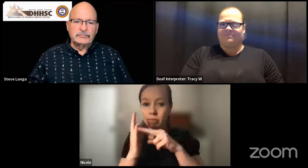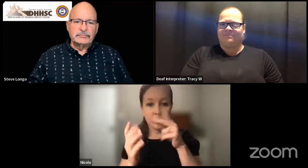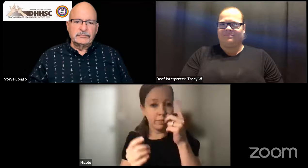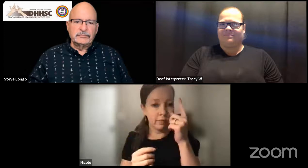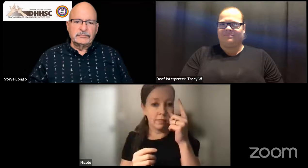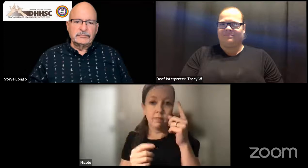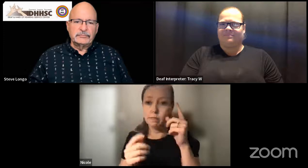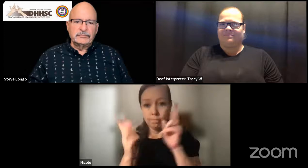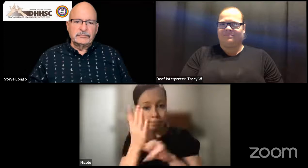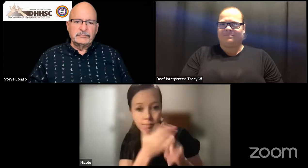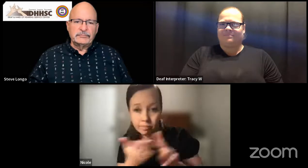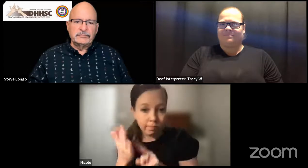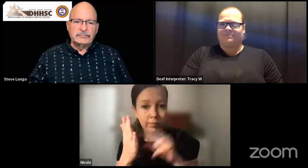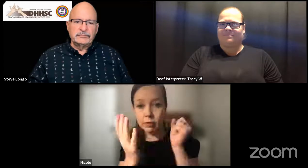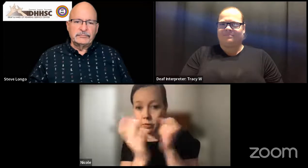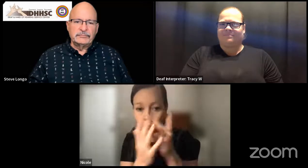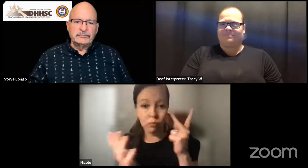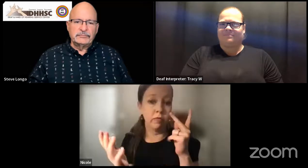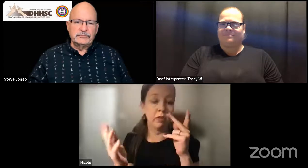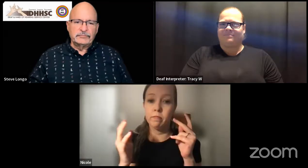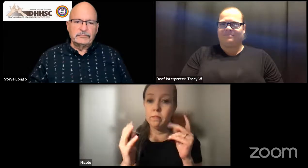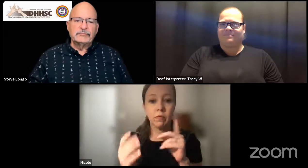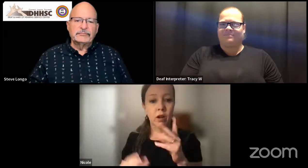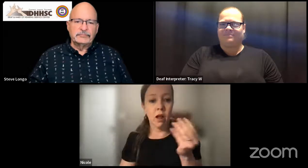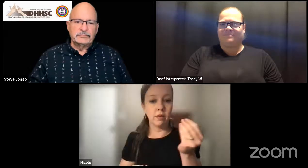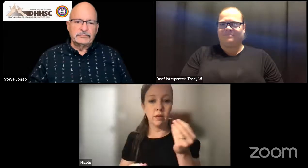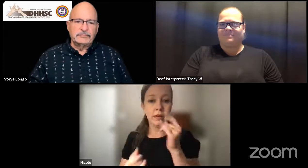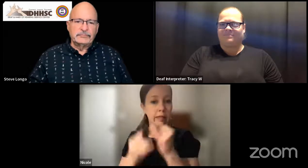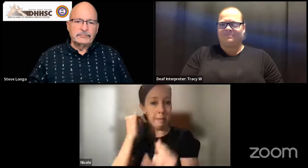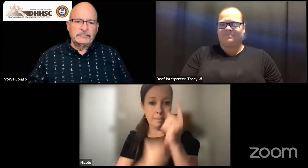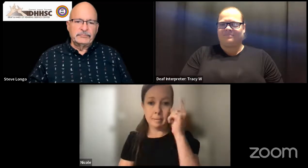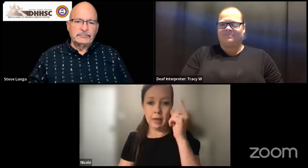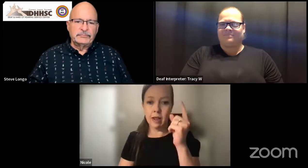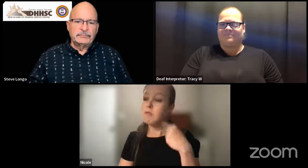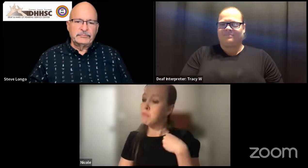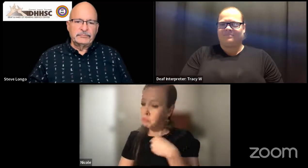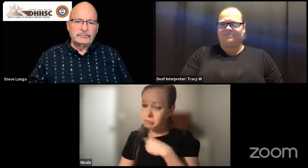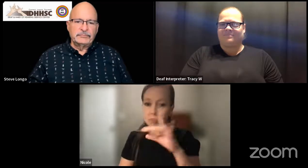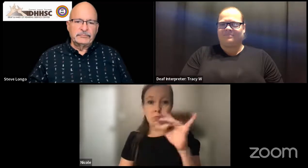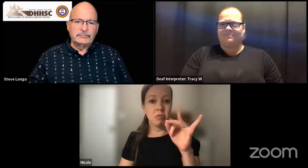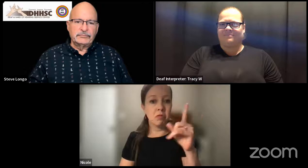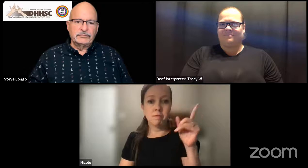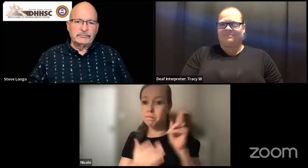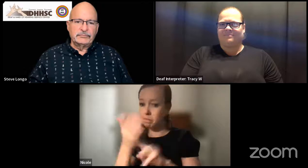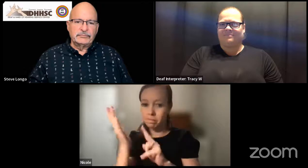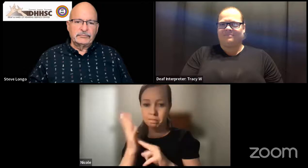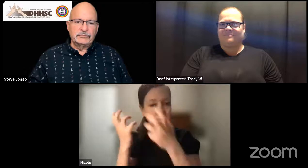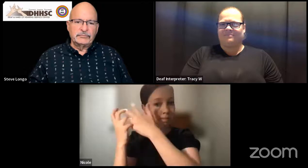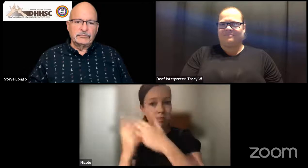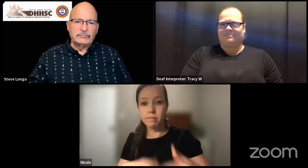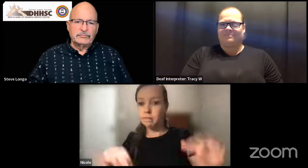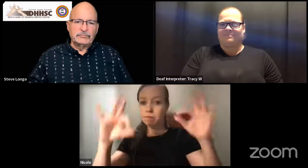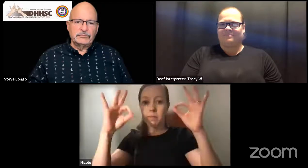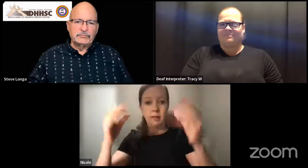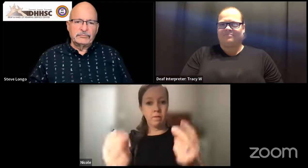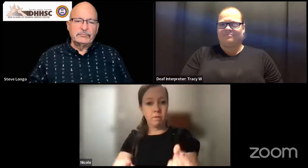said that things happen at the last minute, and when it was